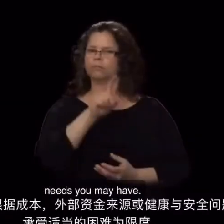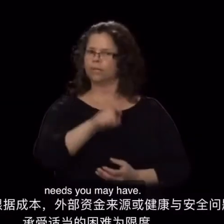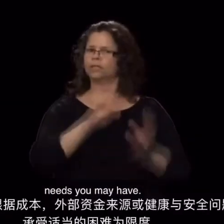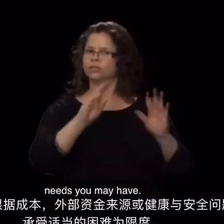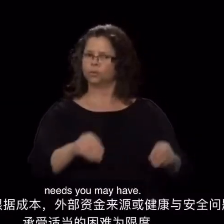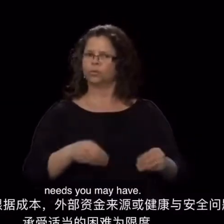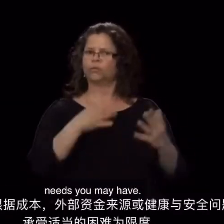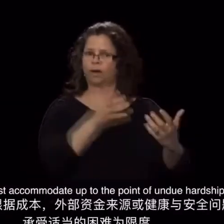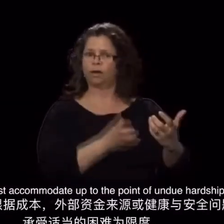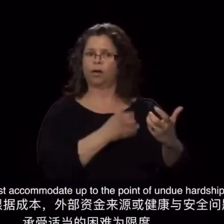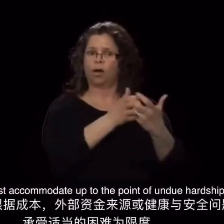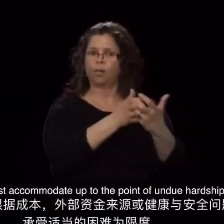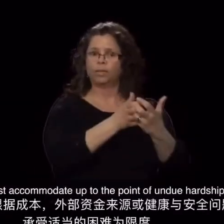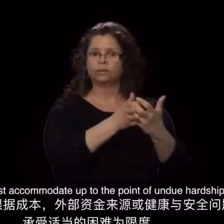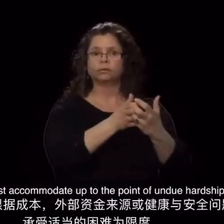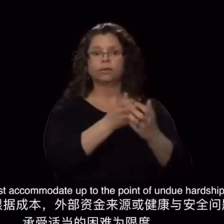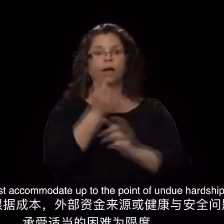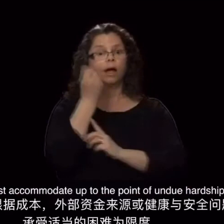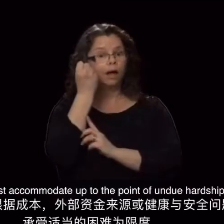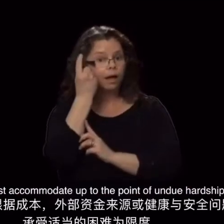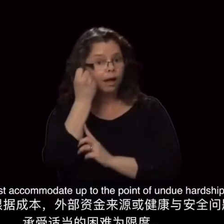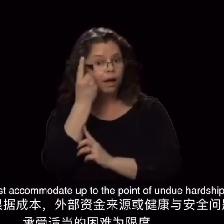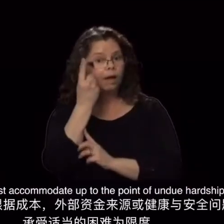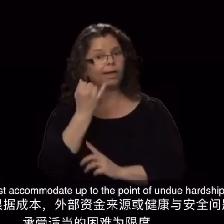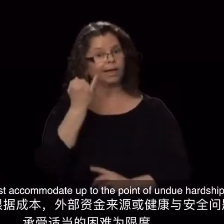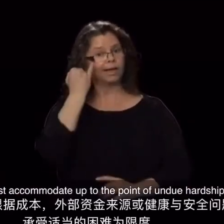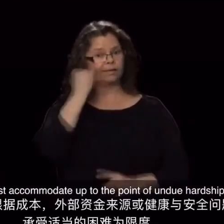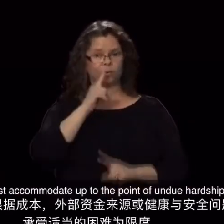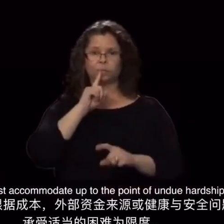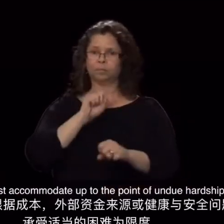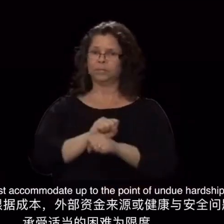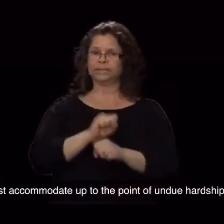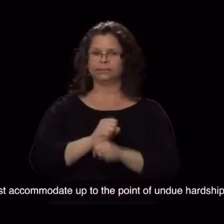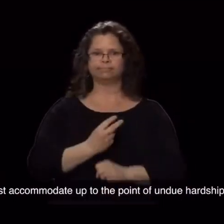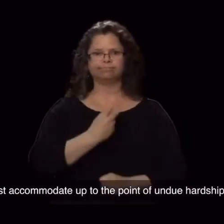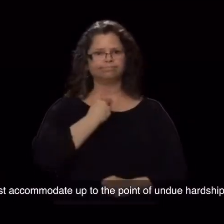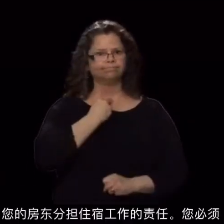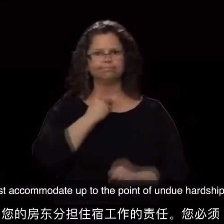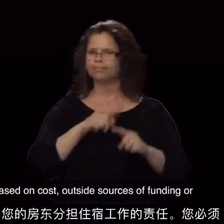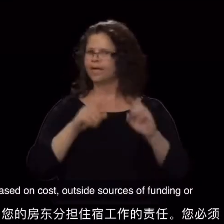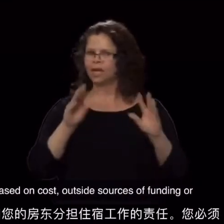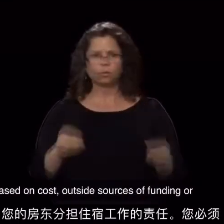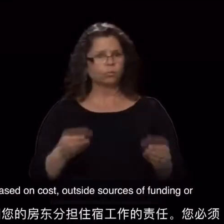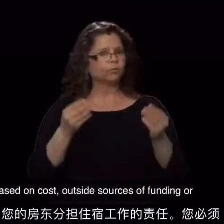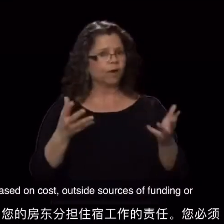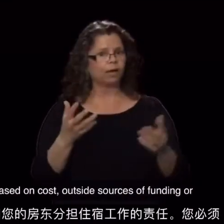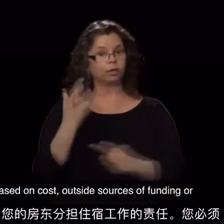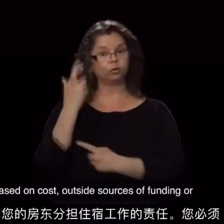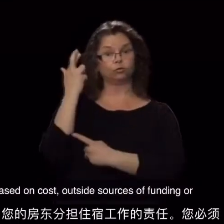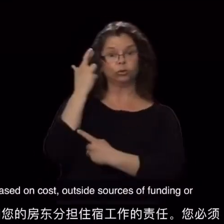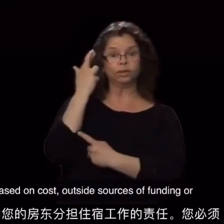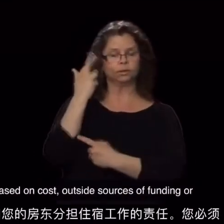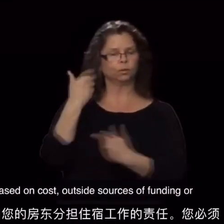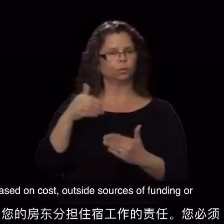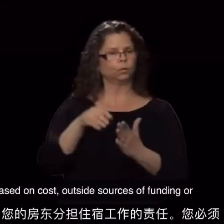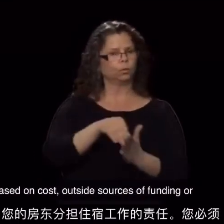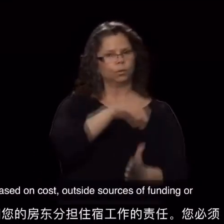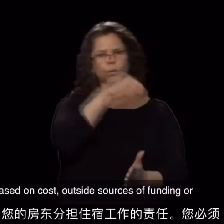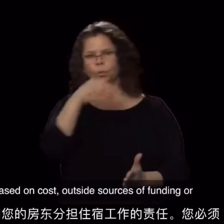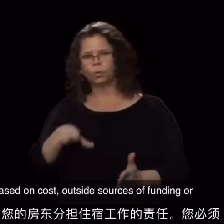They must accommodate up to the point of undue hardship. based on cost,